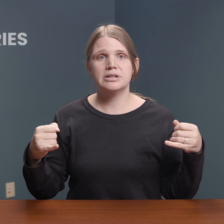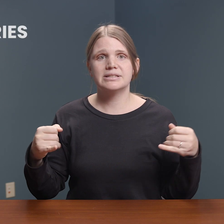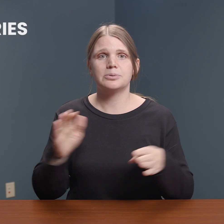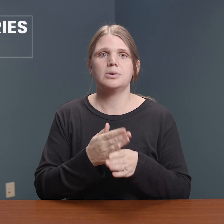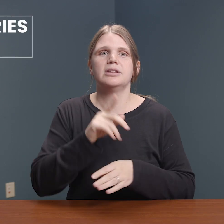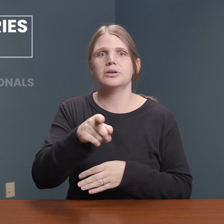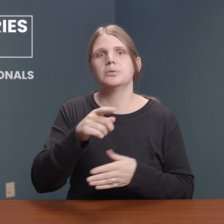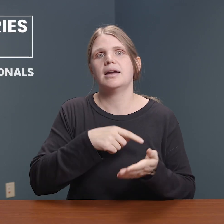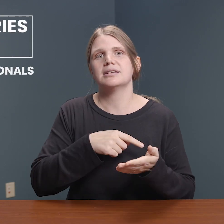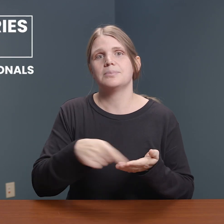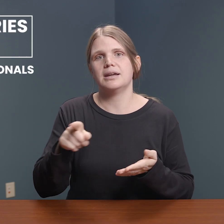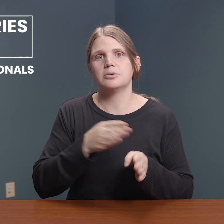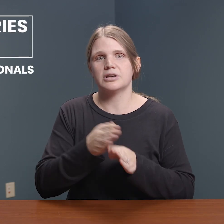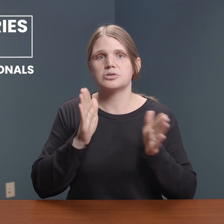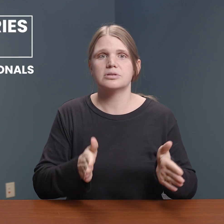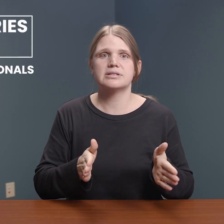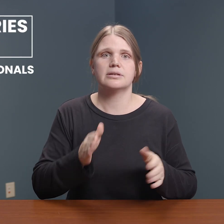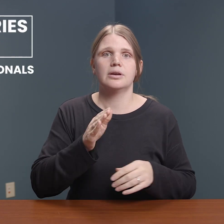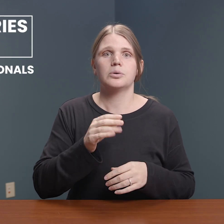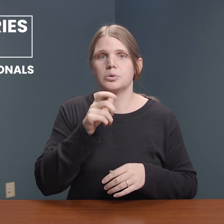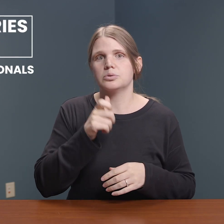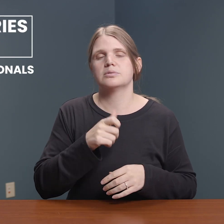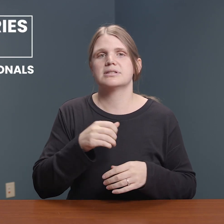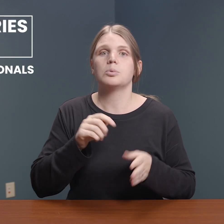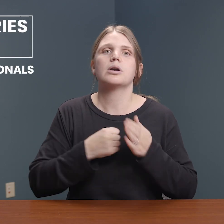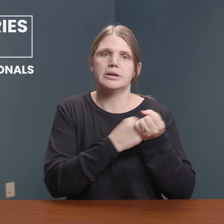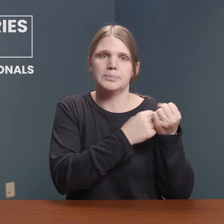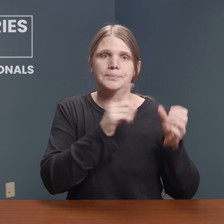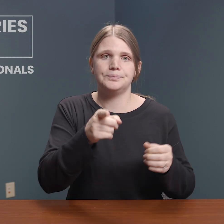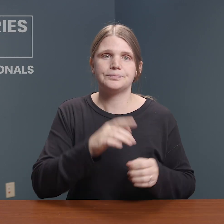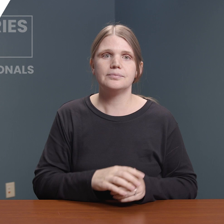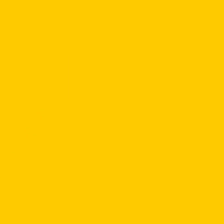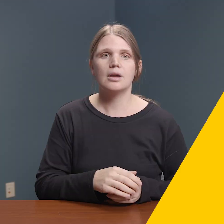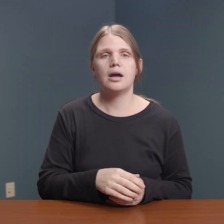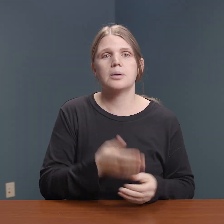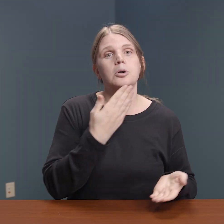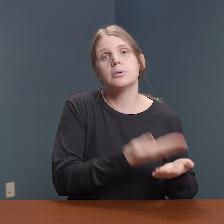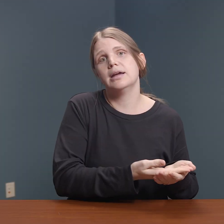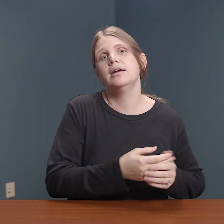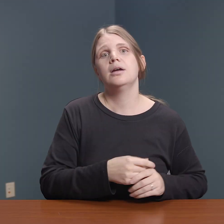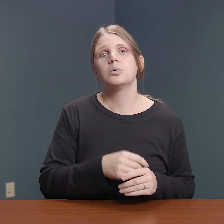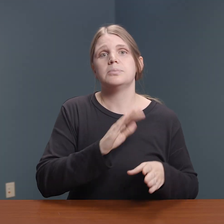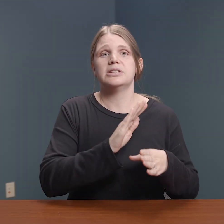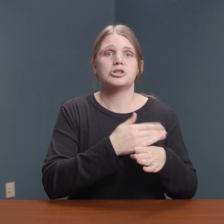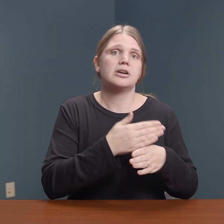Boundaries between you and paid professionals who support you. Appropriate would be